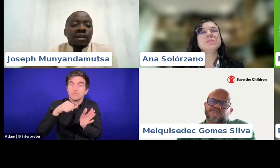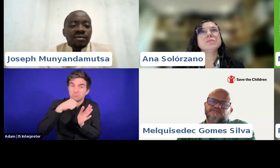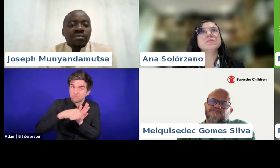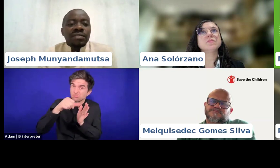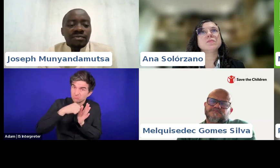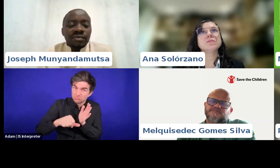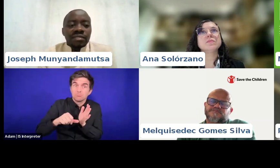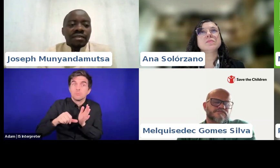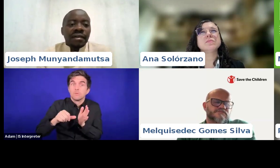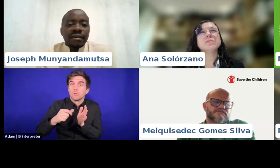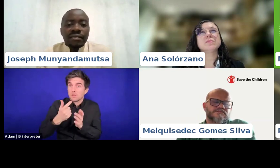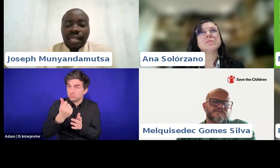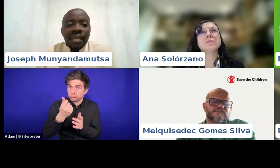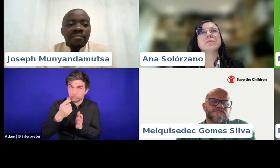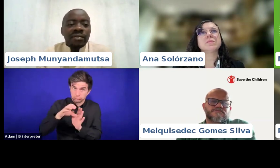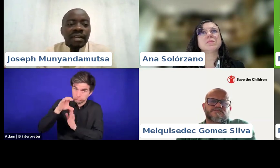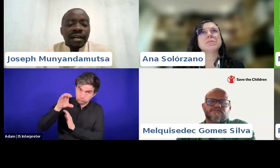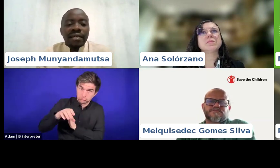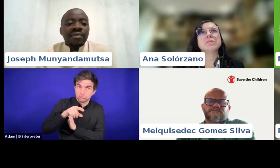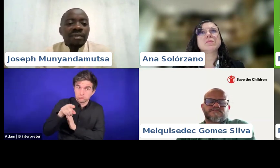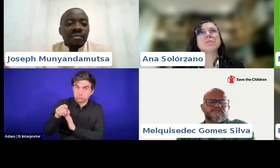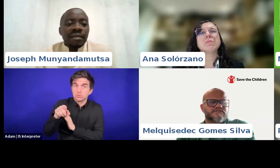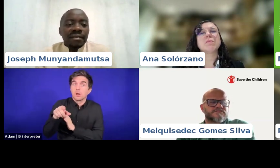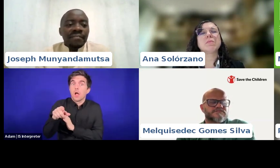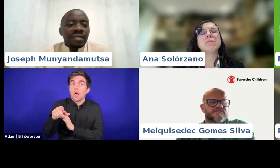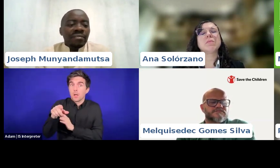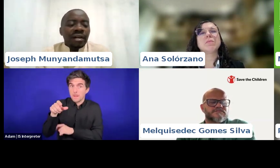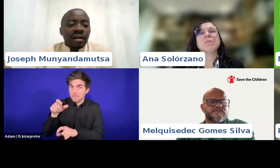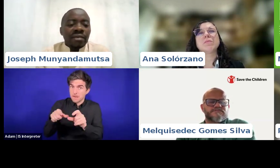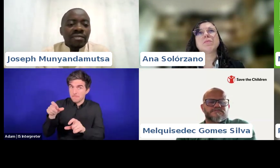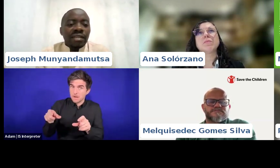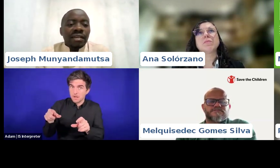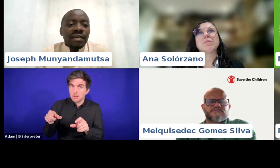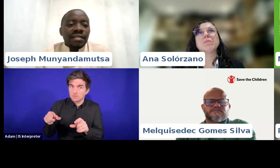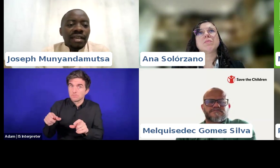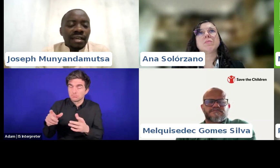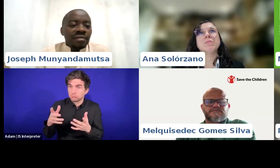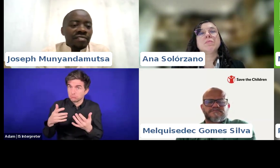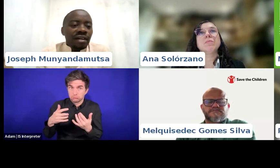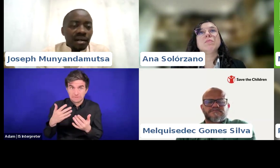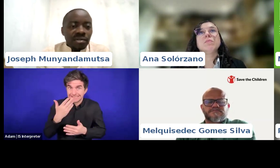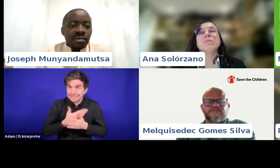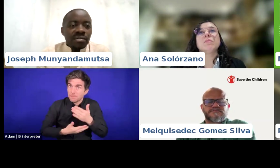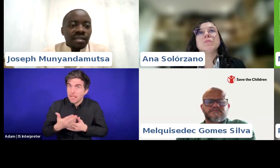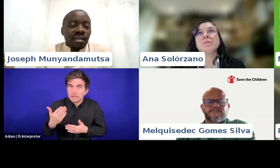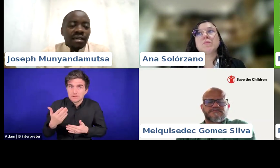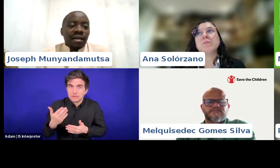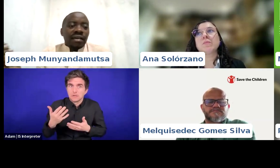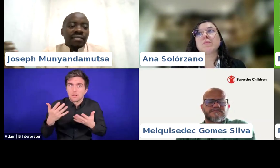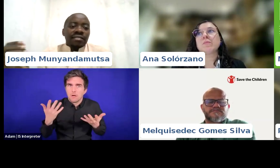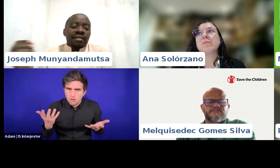of someone who is with on the name on the card or maybe bank account is the head of the